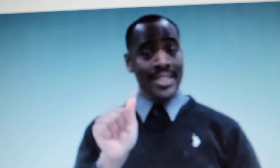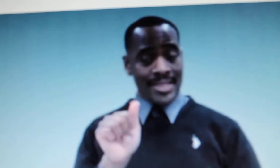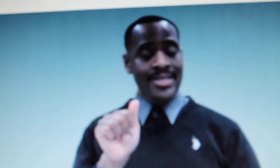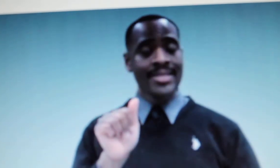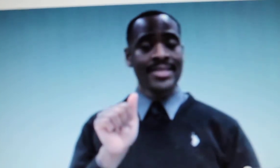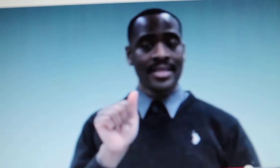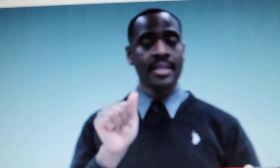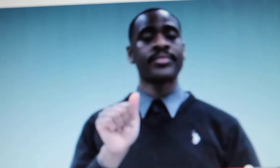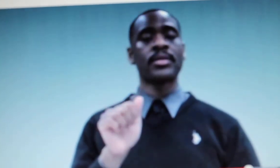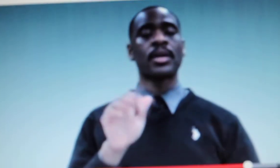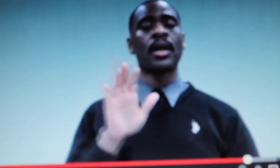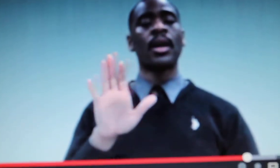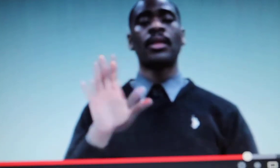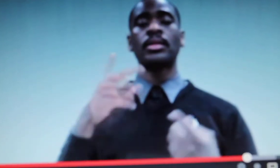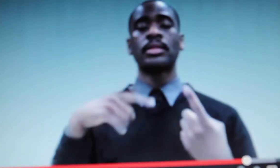For chicken, they sign this.